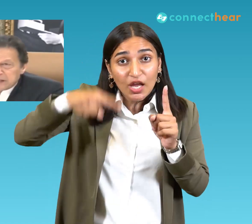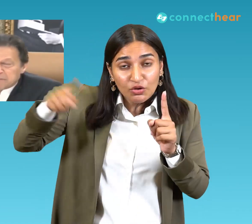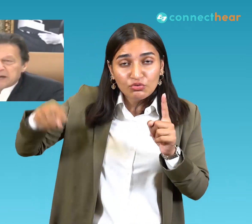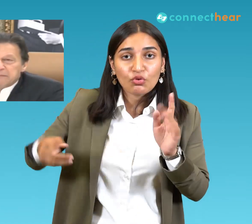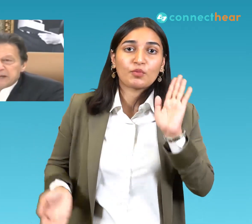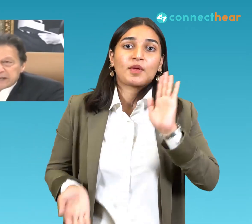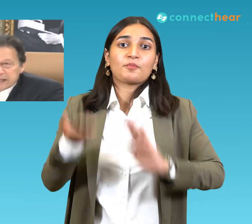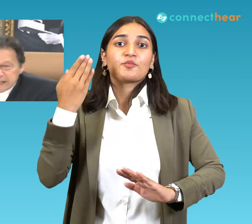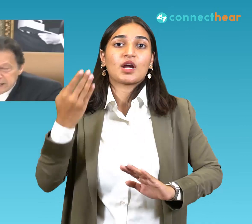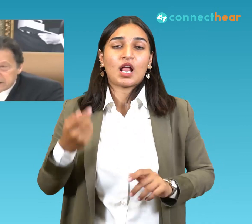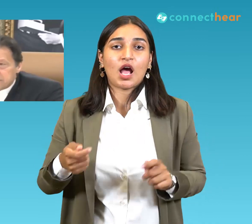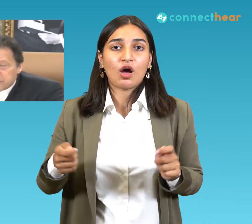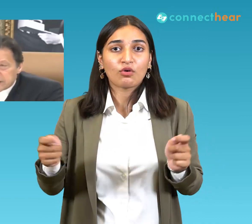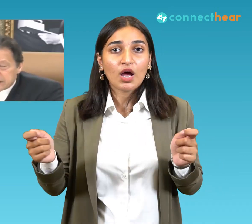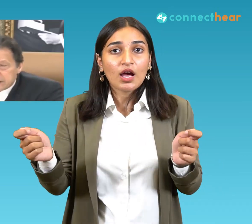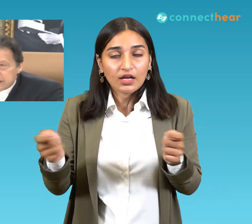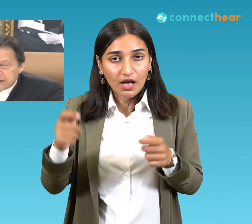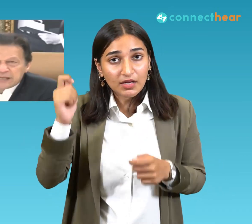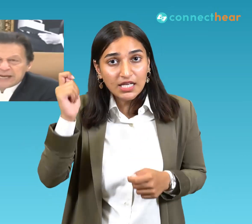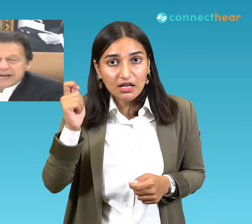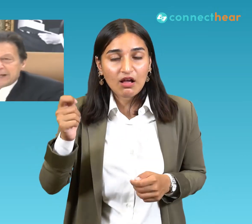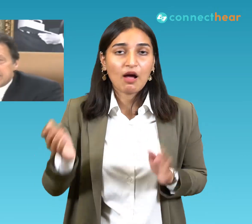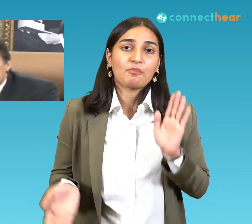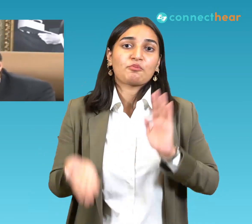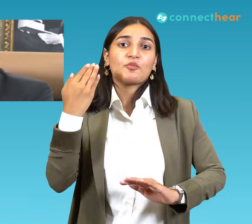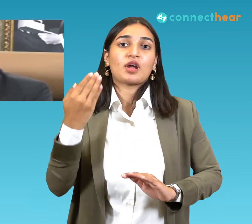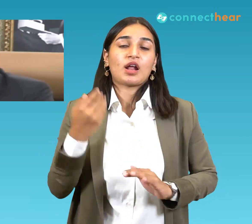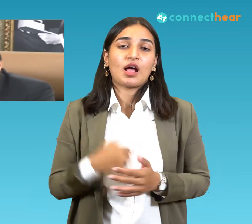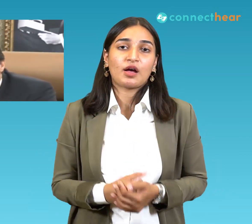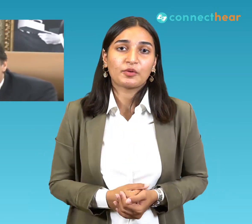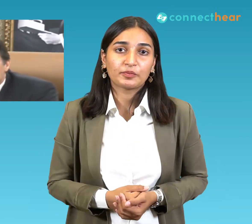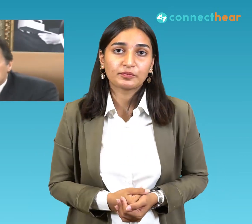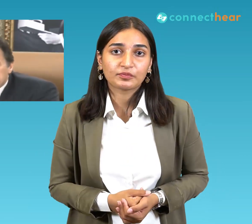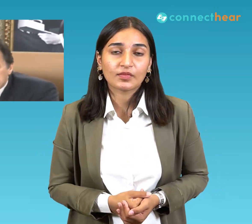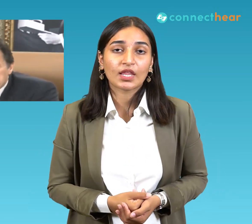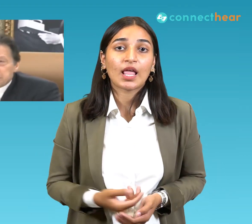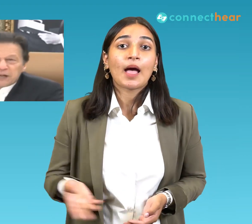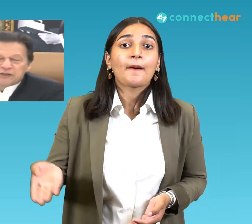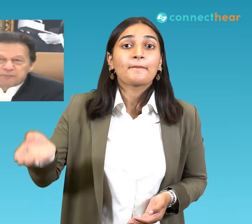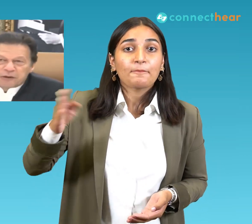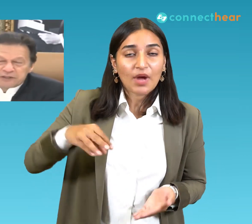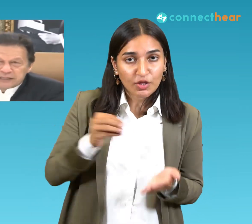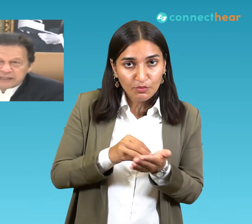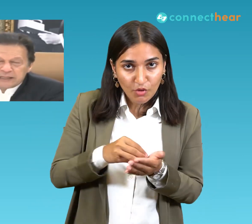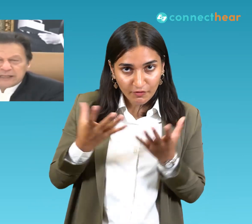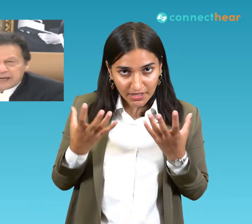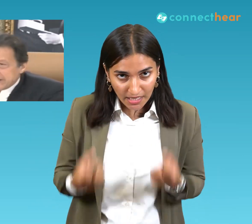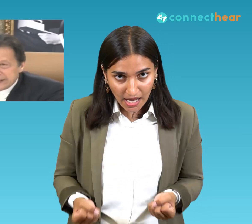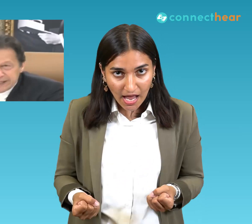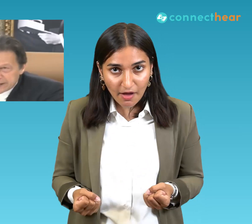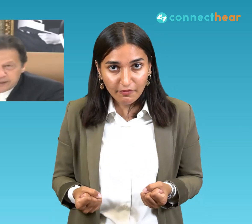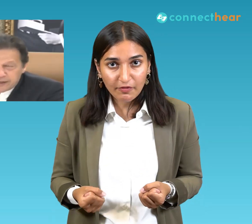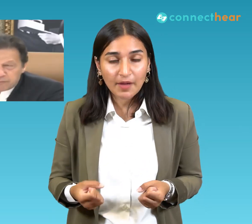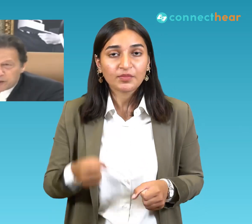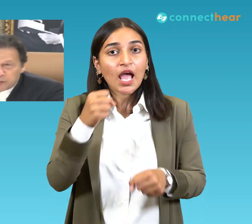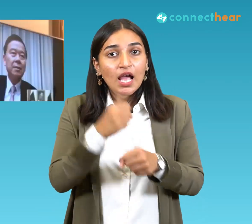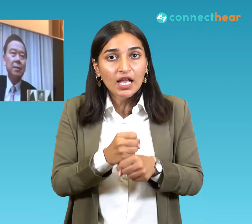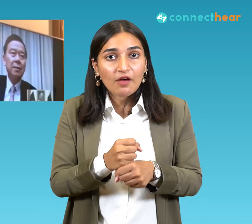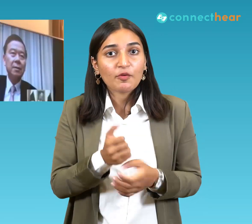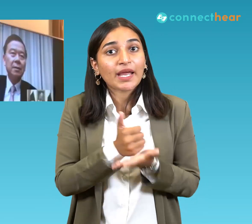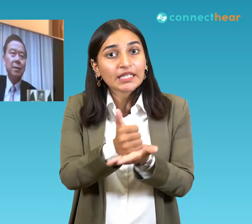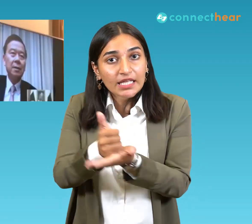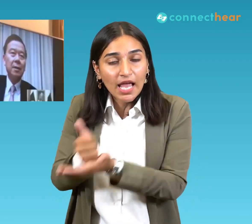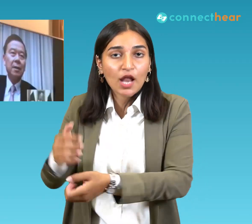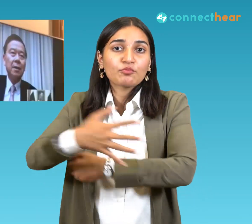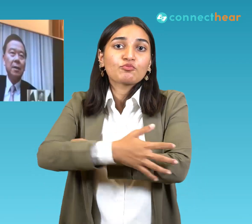industrializing, by making it easy for industrialists, and then using that wealth to lift up people out of poverty. And it's actually a model which